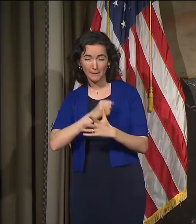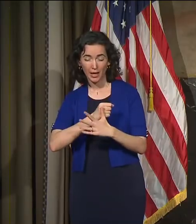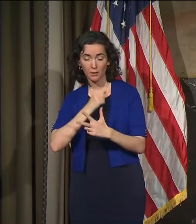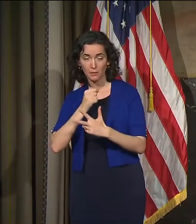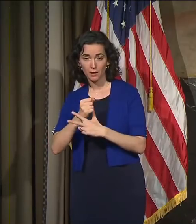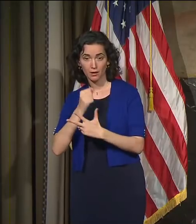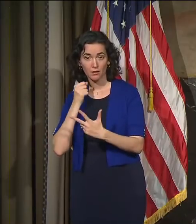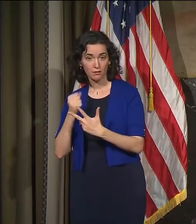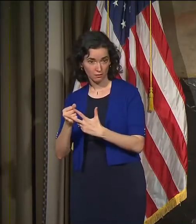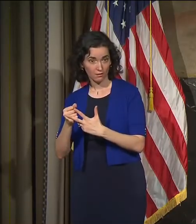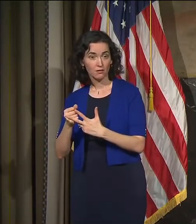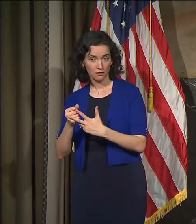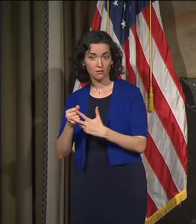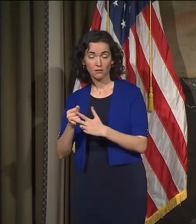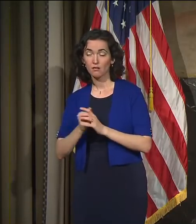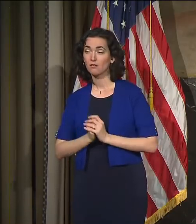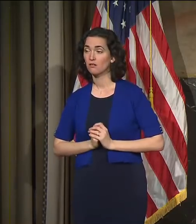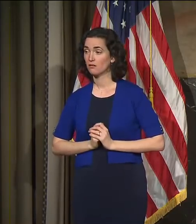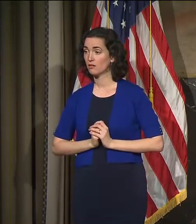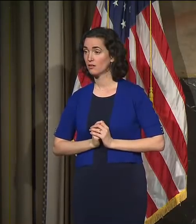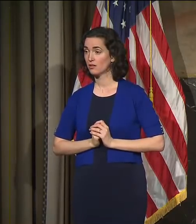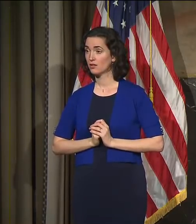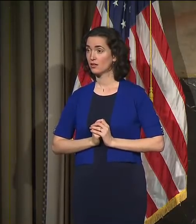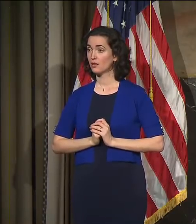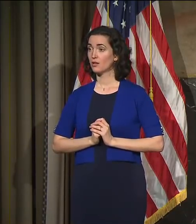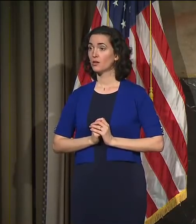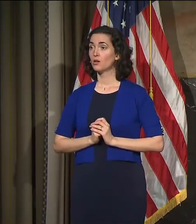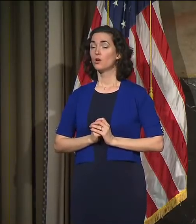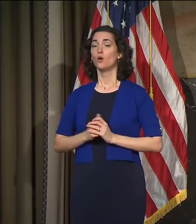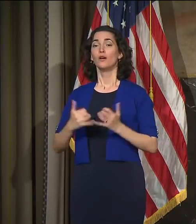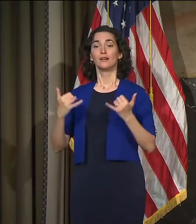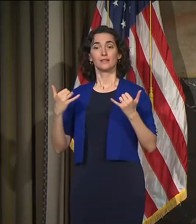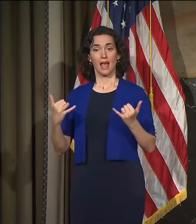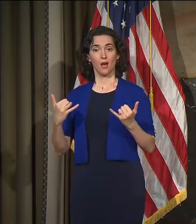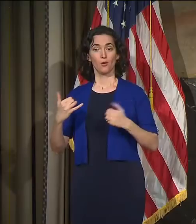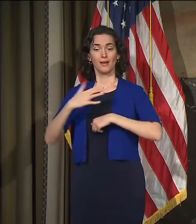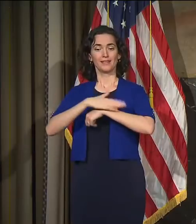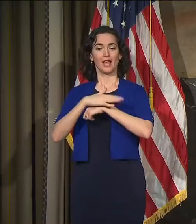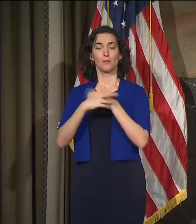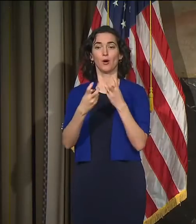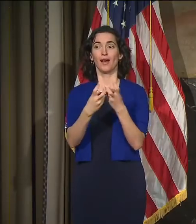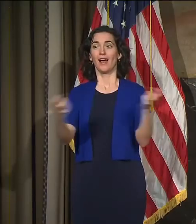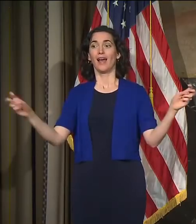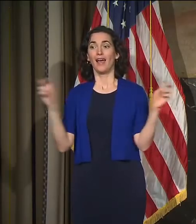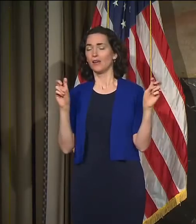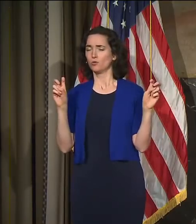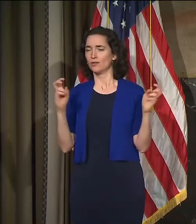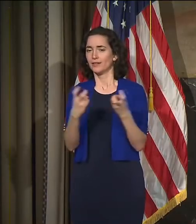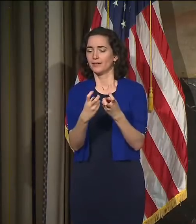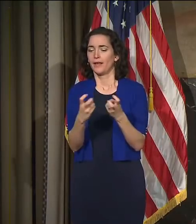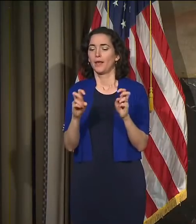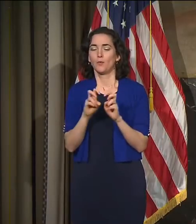As we gather around our tables, hopefully with our immediate households